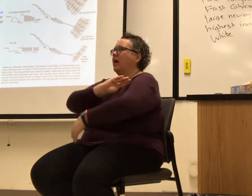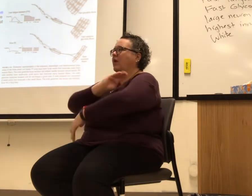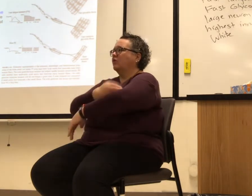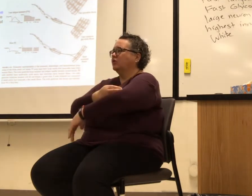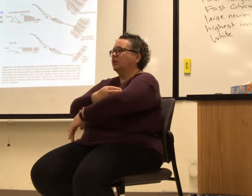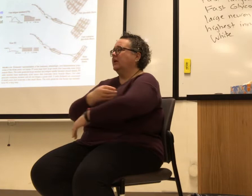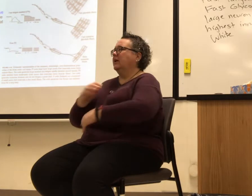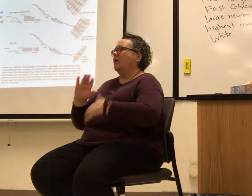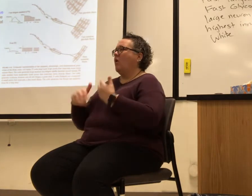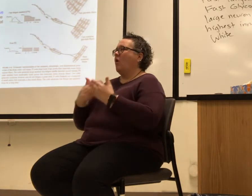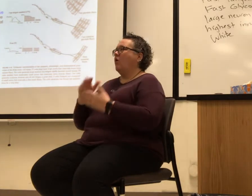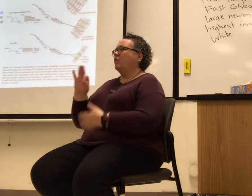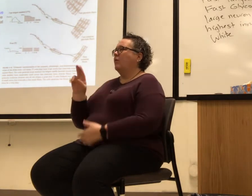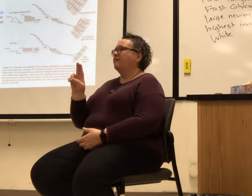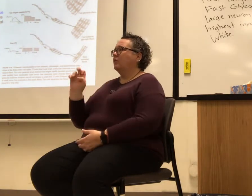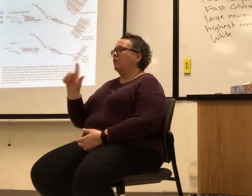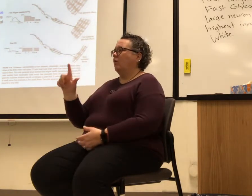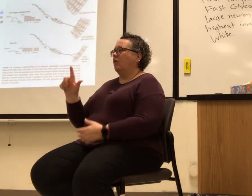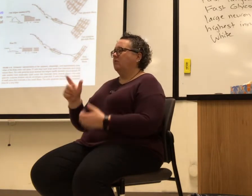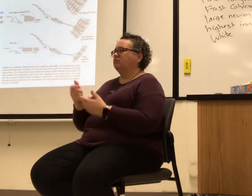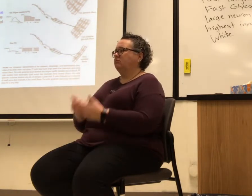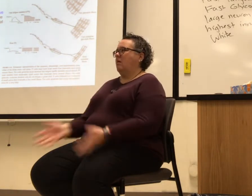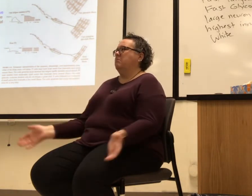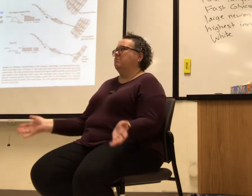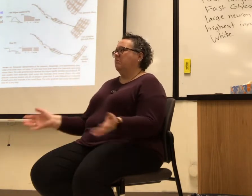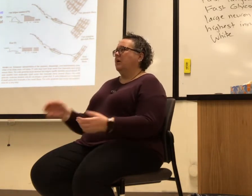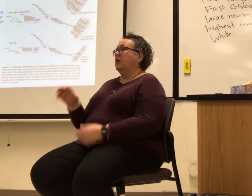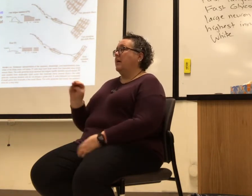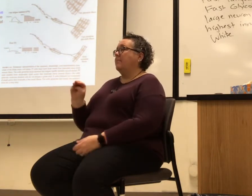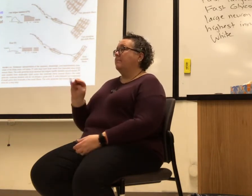all the fuel source is gone. You don't have mitochondria to sustain